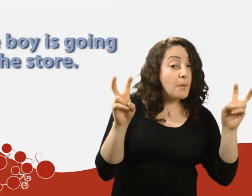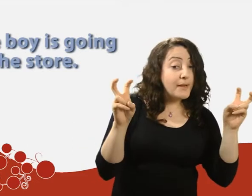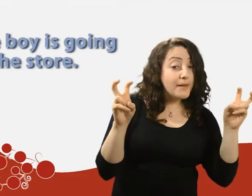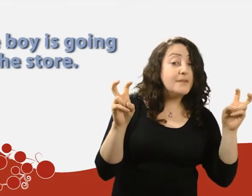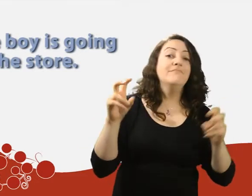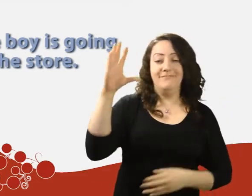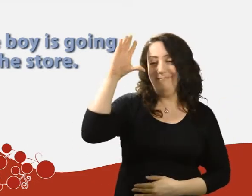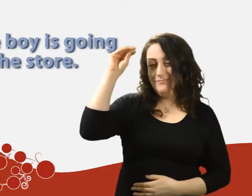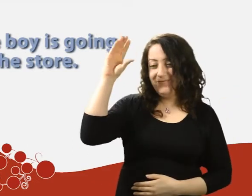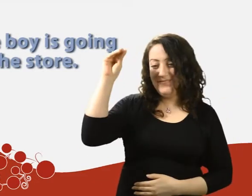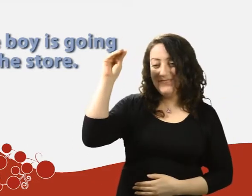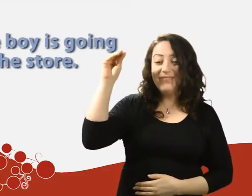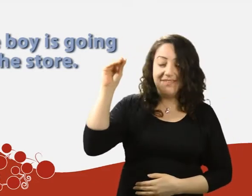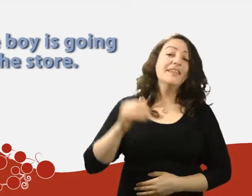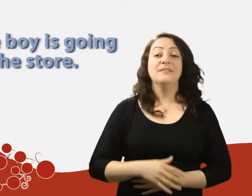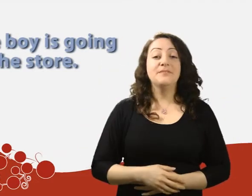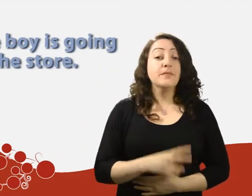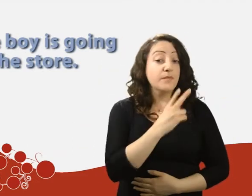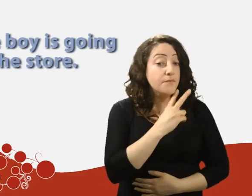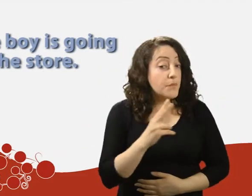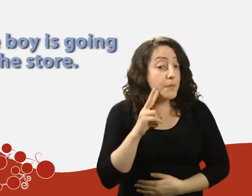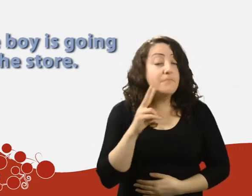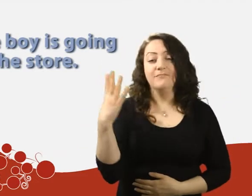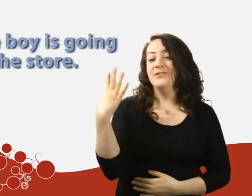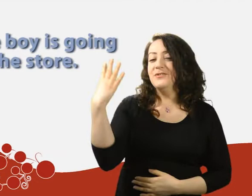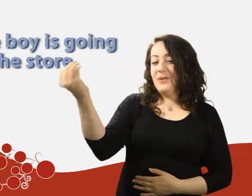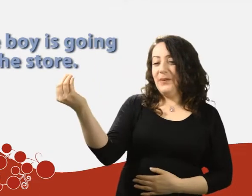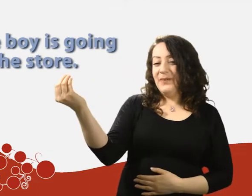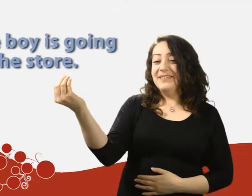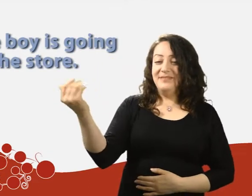The subject is the boy. And the verb is going.